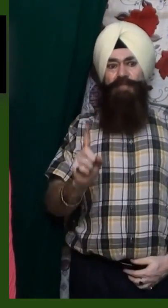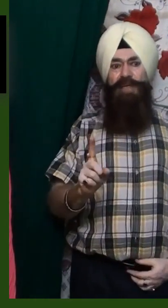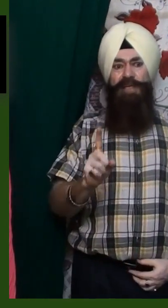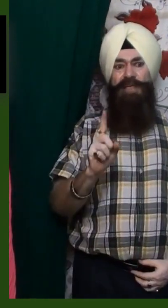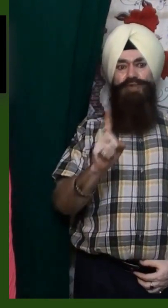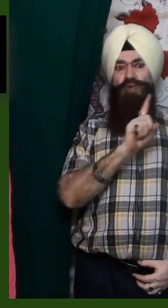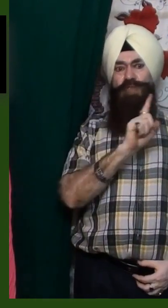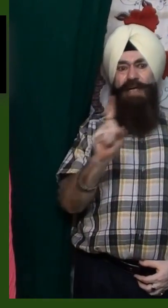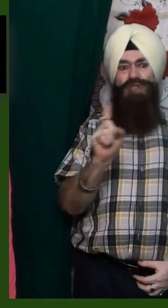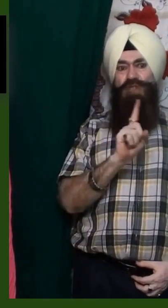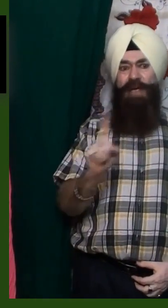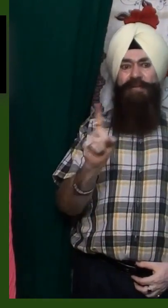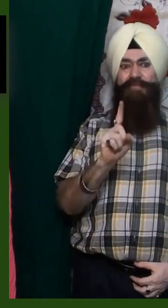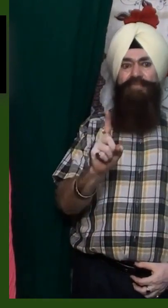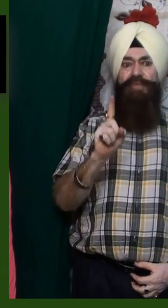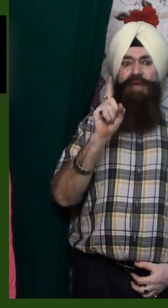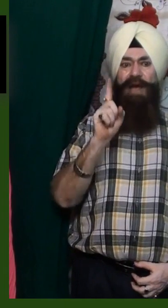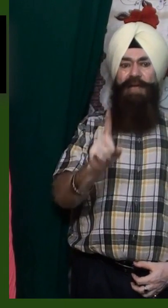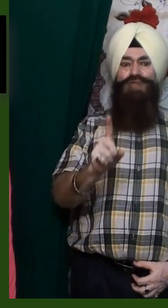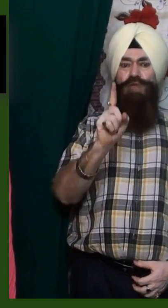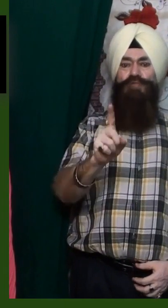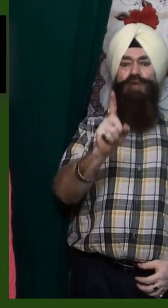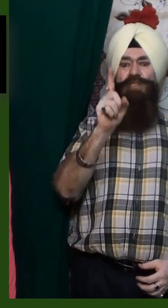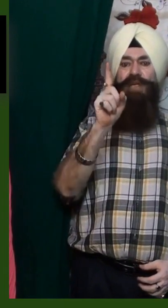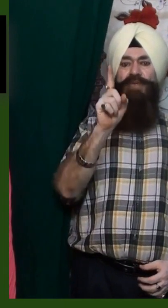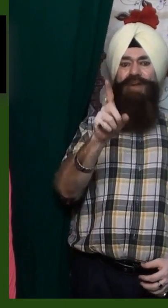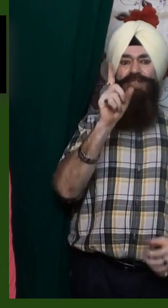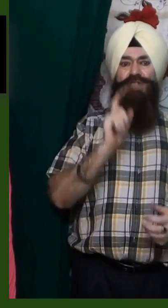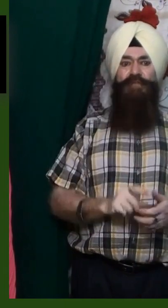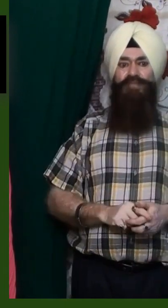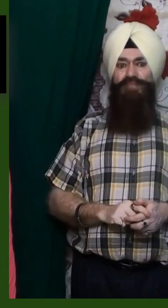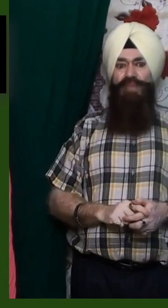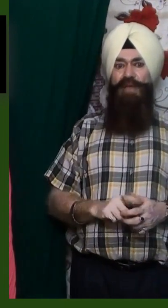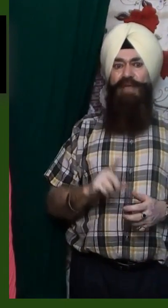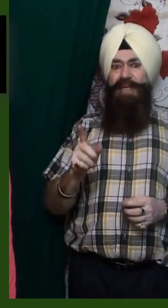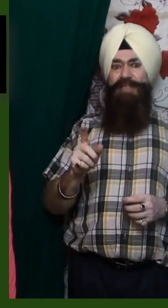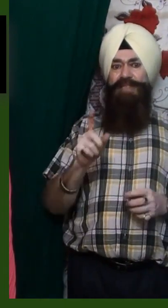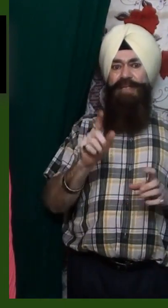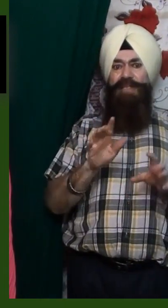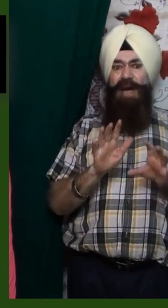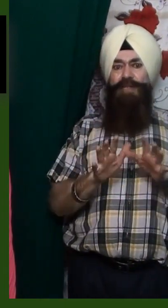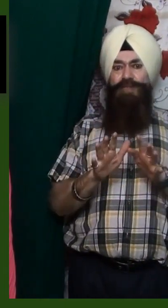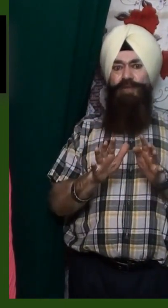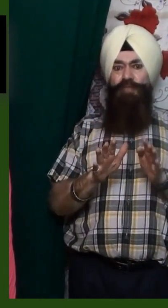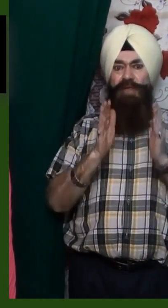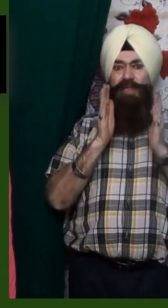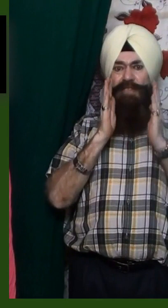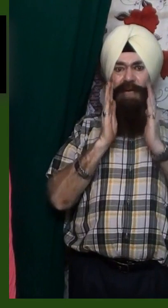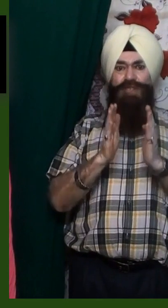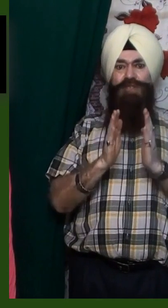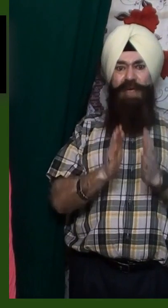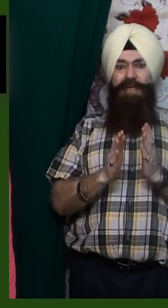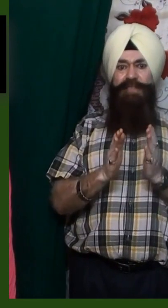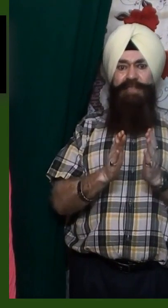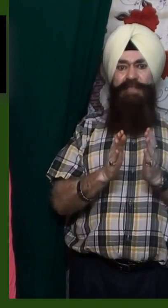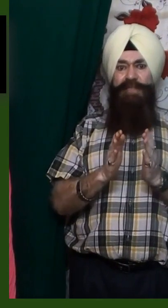So if there is no such thing as universal rest, then there is also